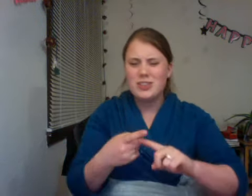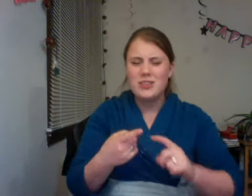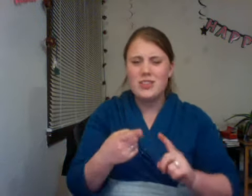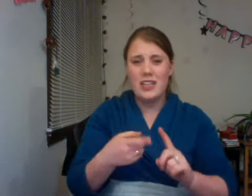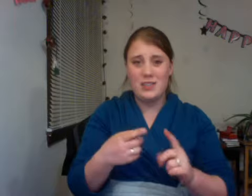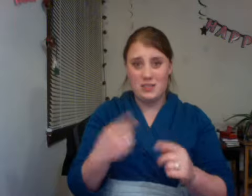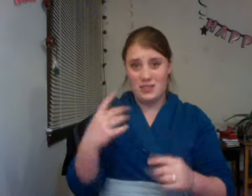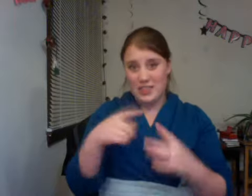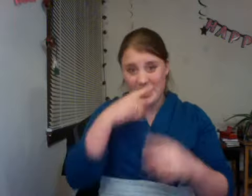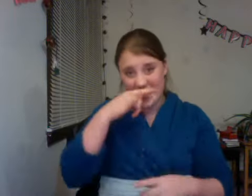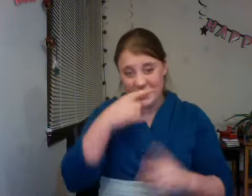their chances of success.